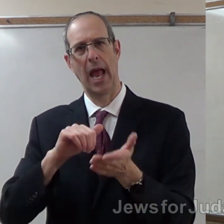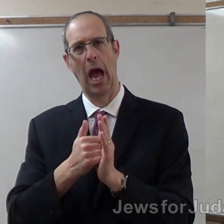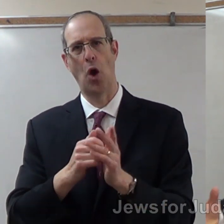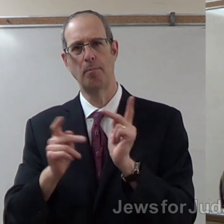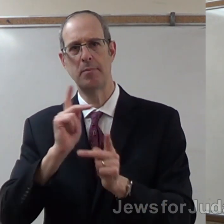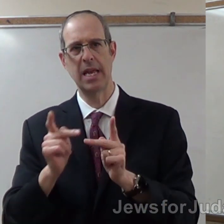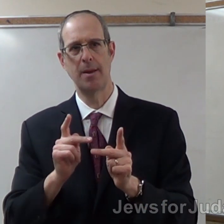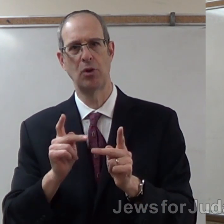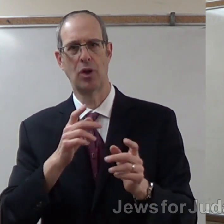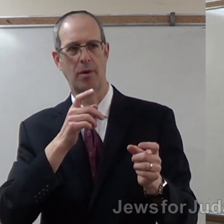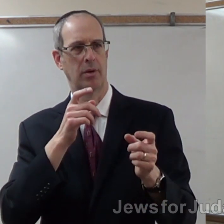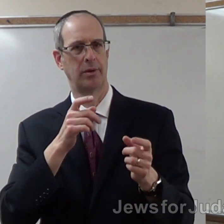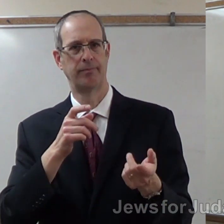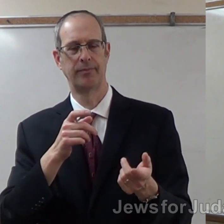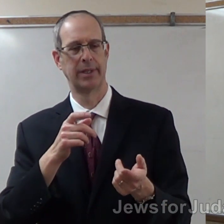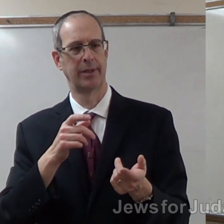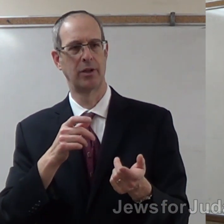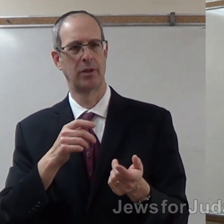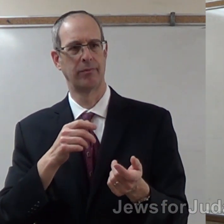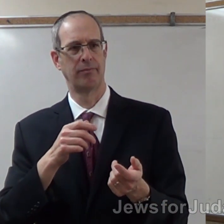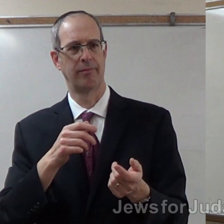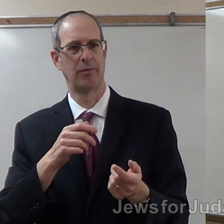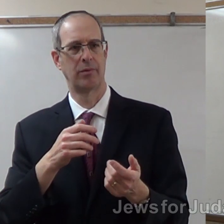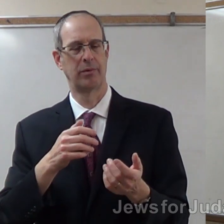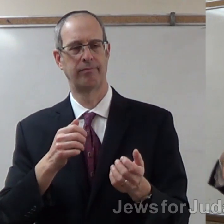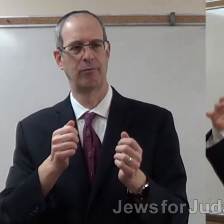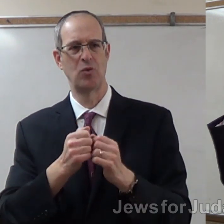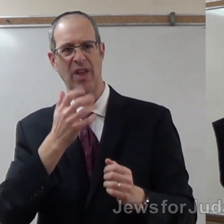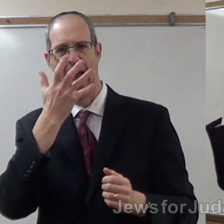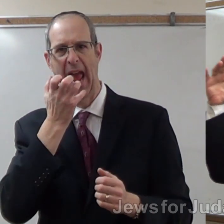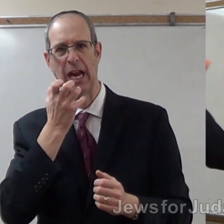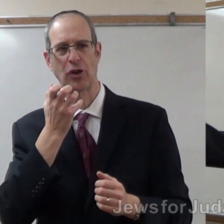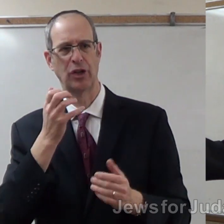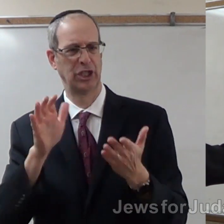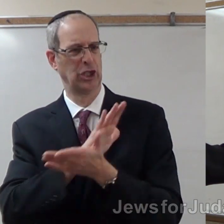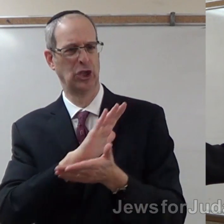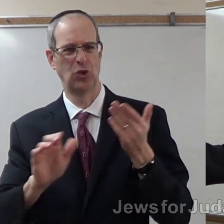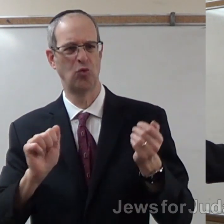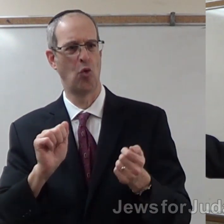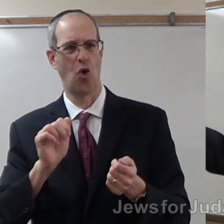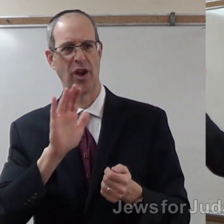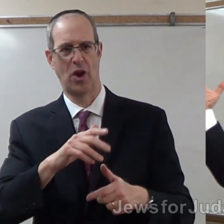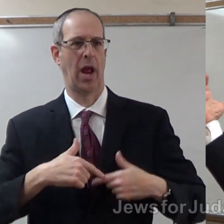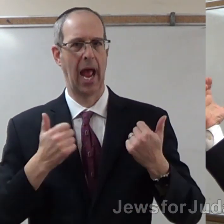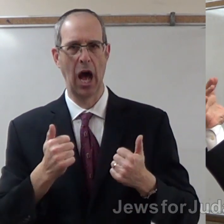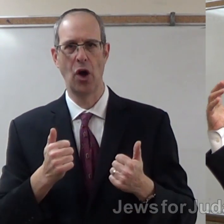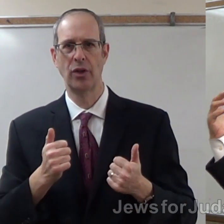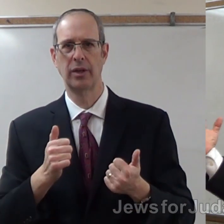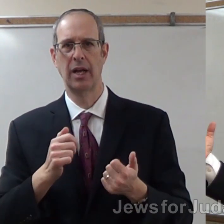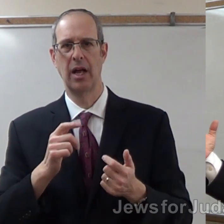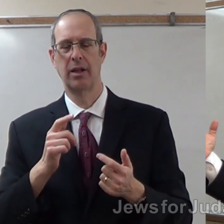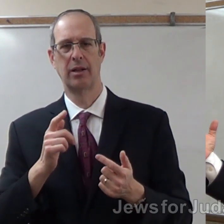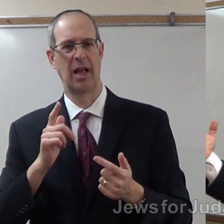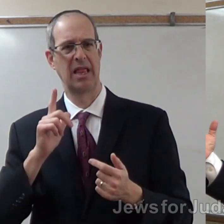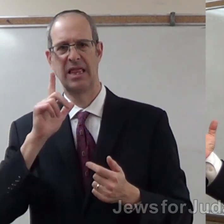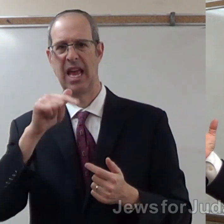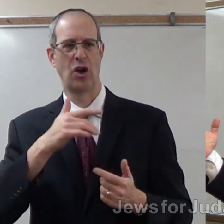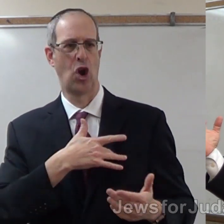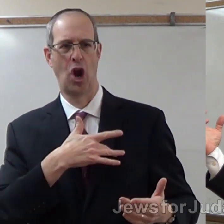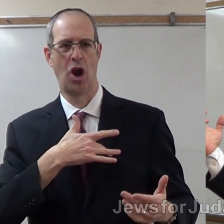impatient, they're destroying their health. It leads to heart attacks. It just kills